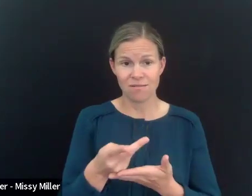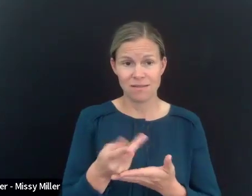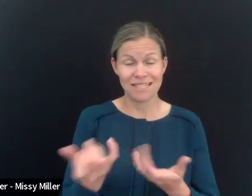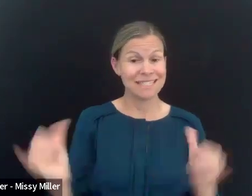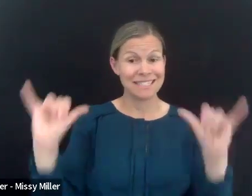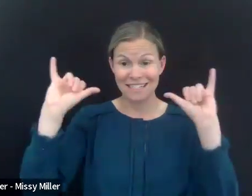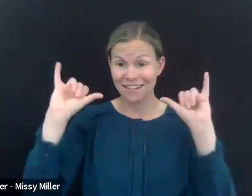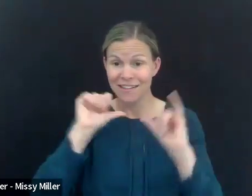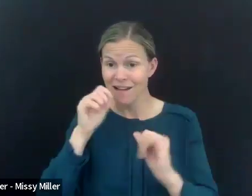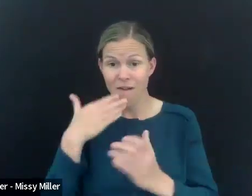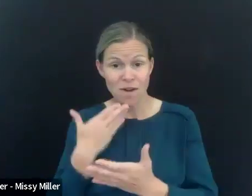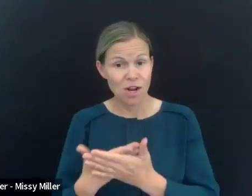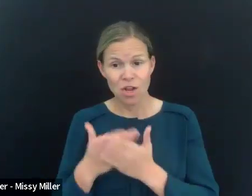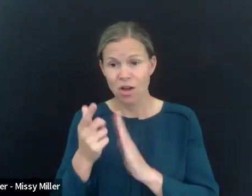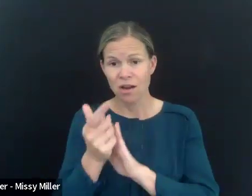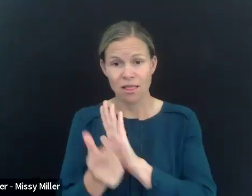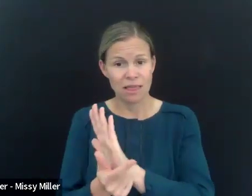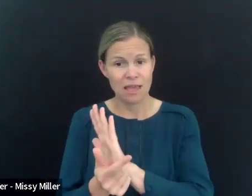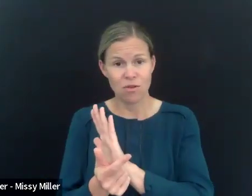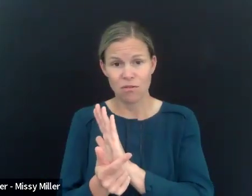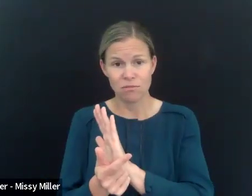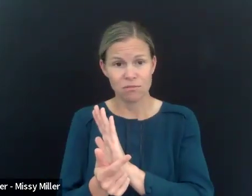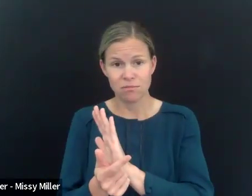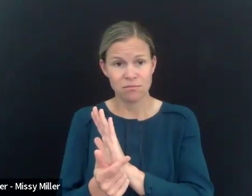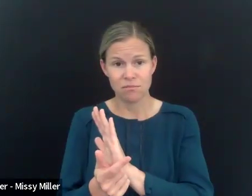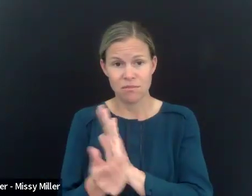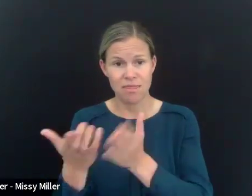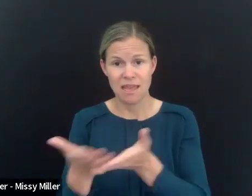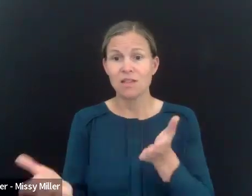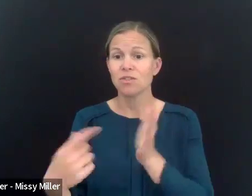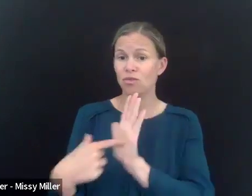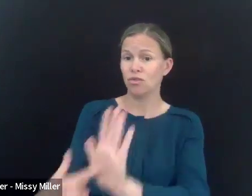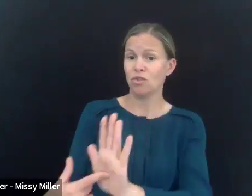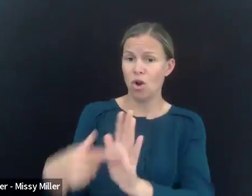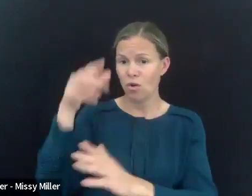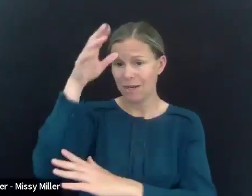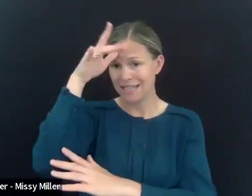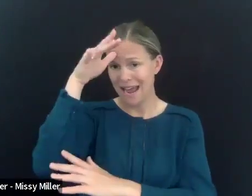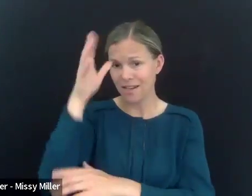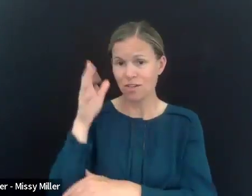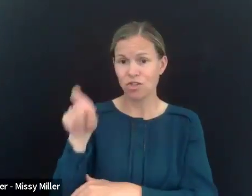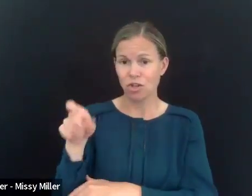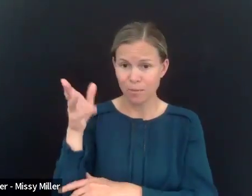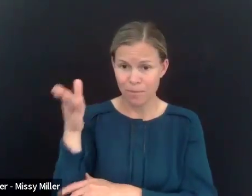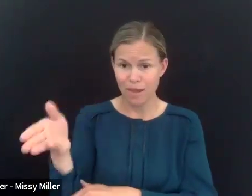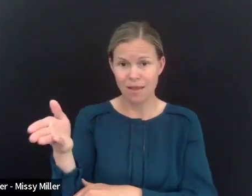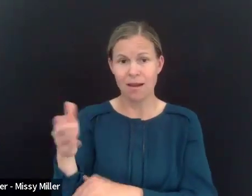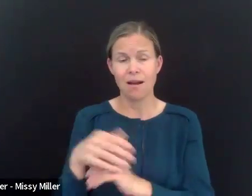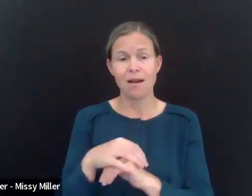precedent supporting the right of dads to be at labors,